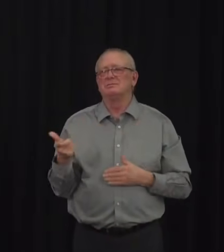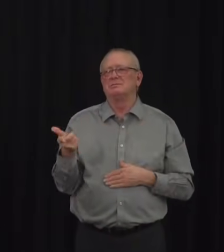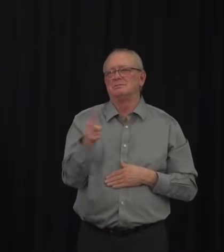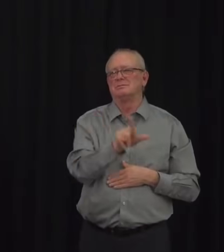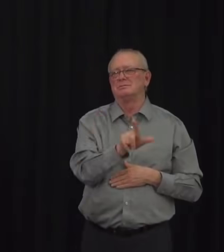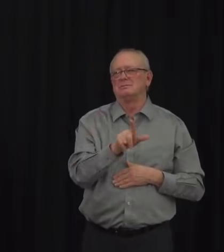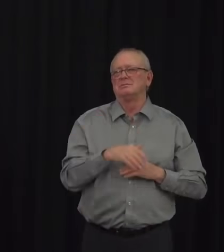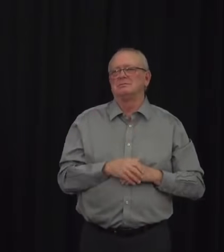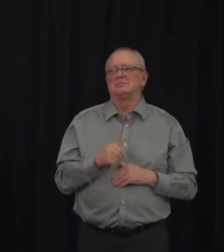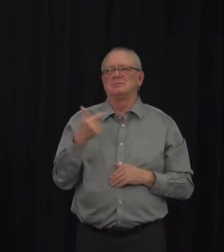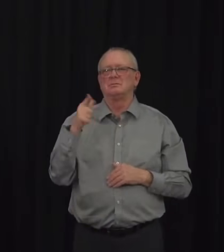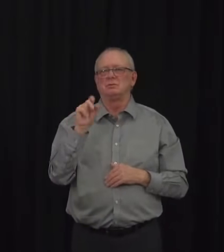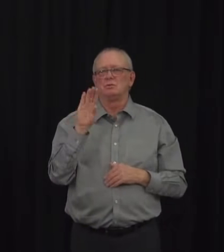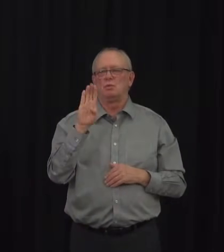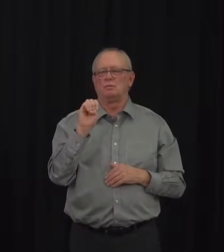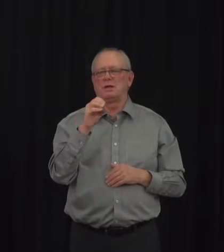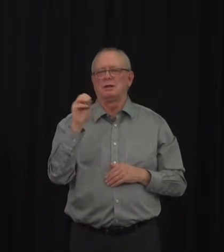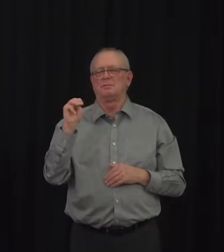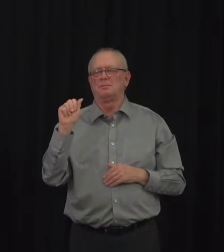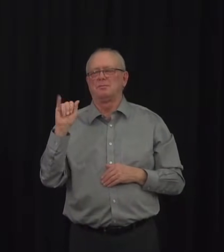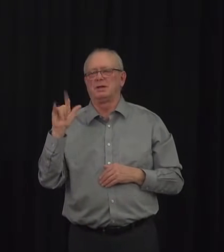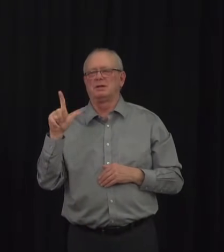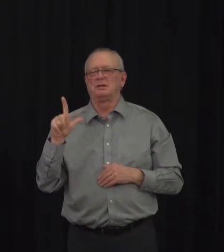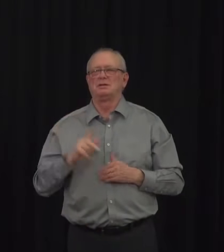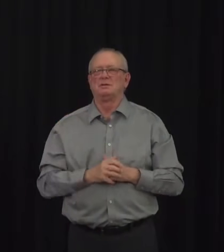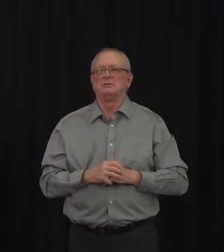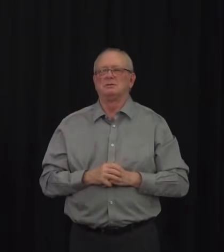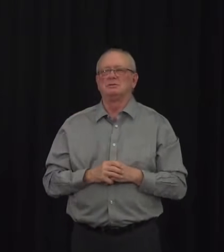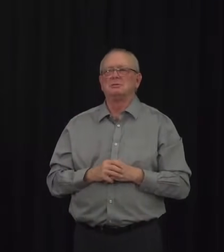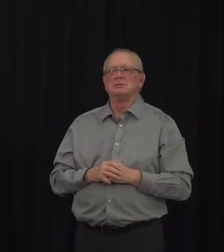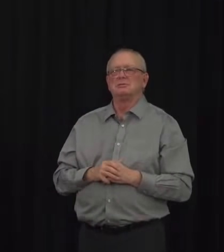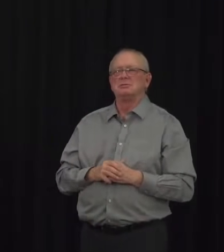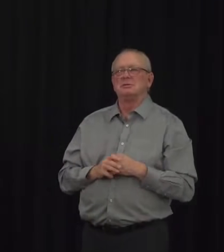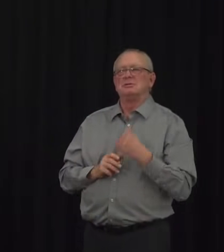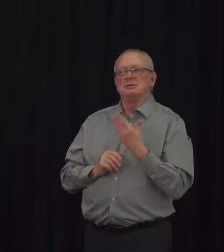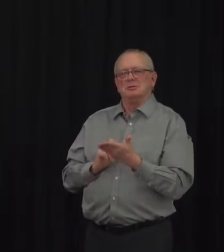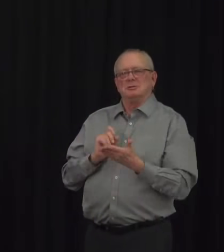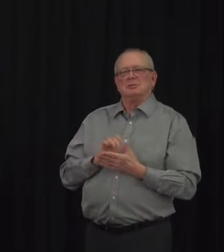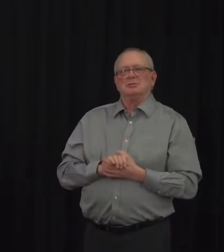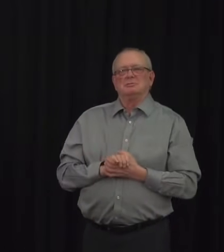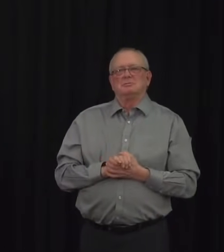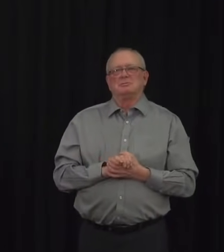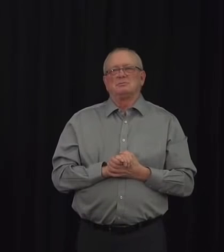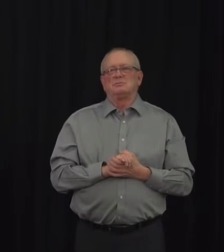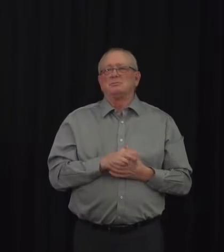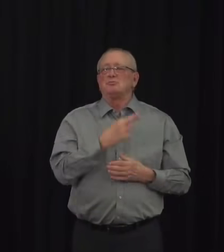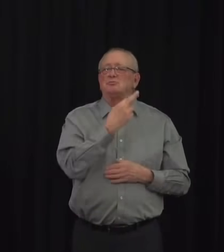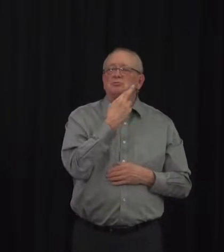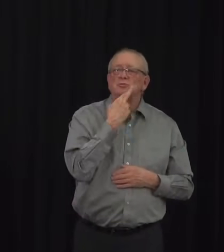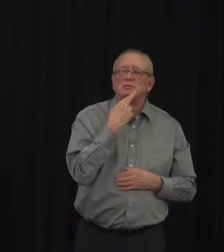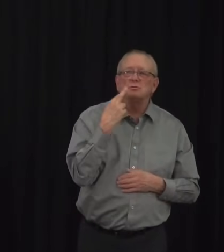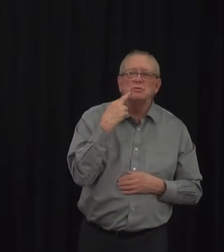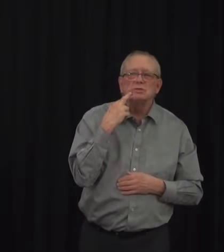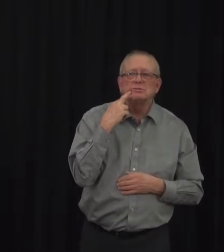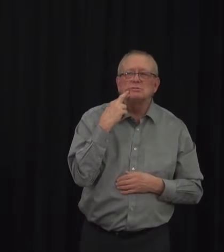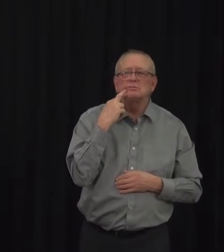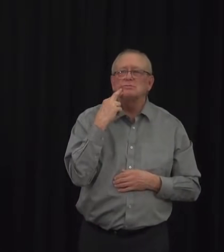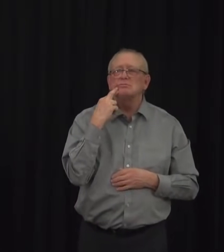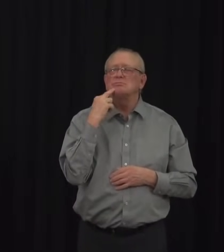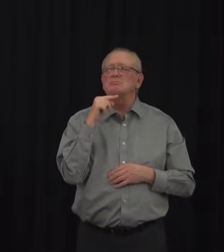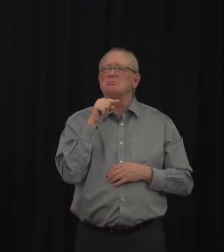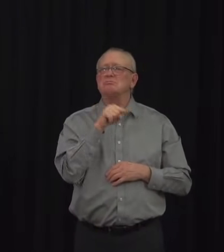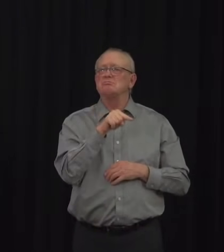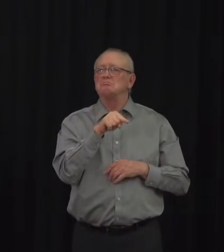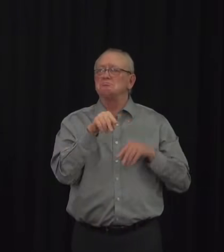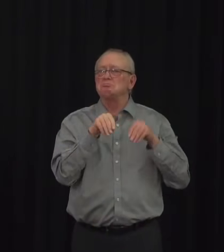James. Hi, Dr. Hinshaw. You've talked about the low number of infections in restaurants, fewer than 1% of cases, and you've also said